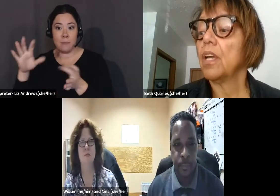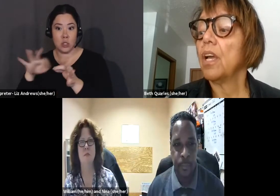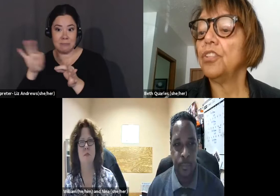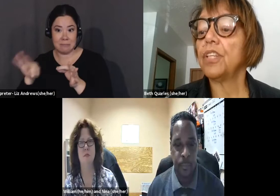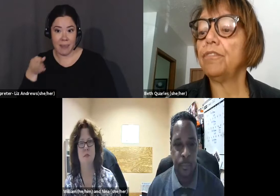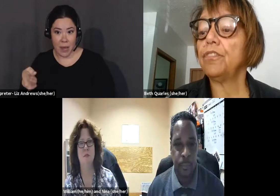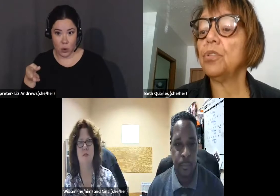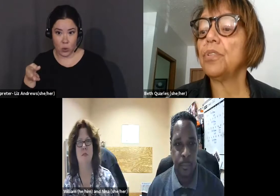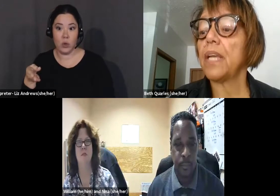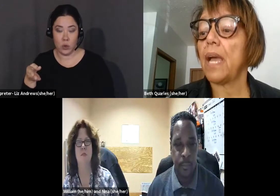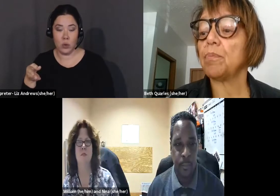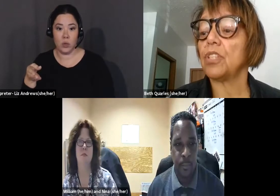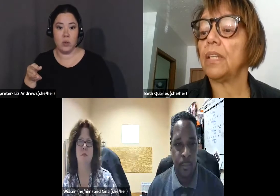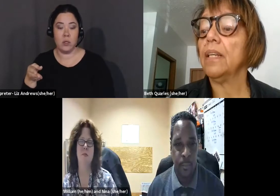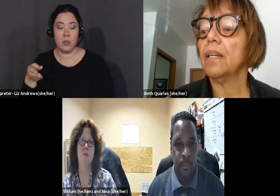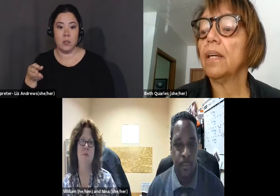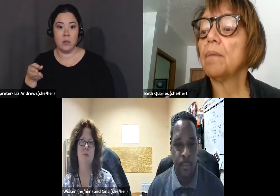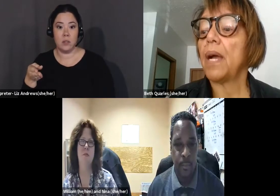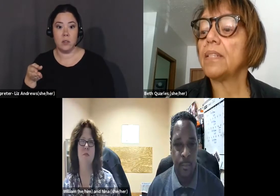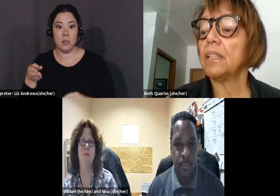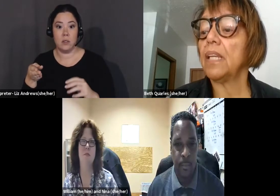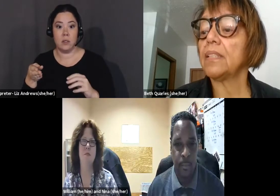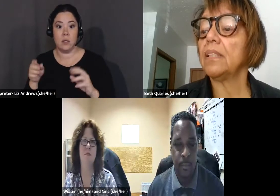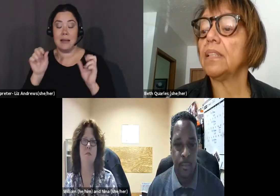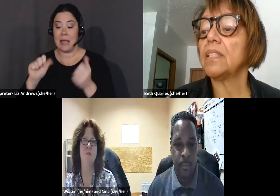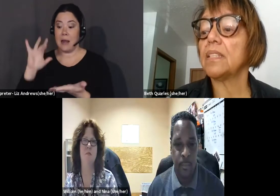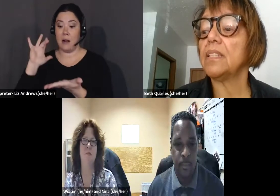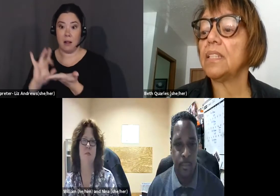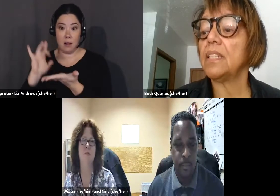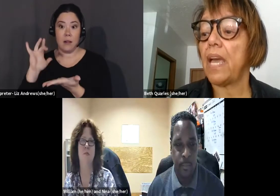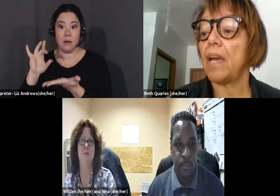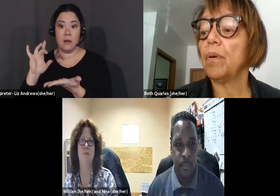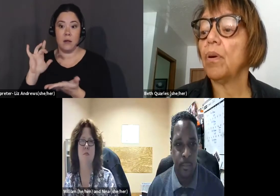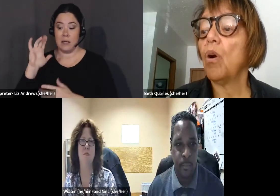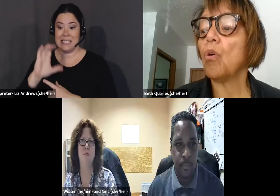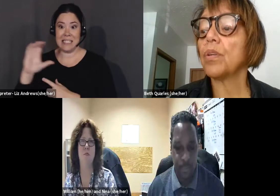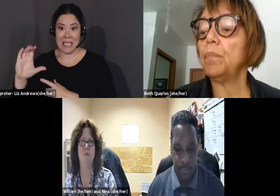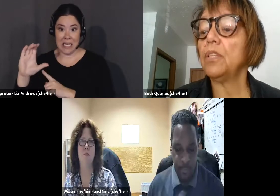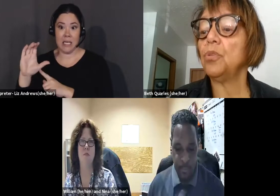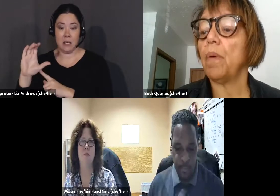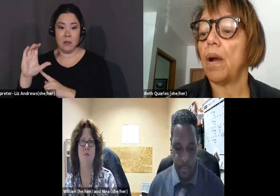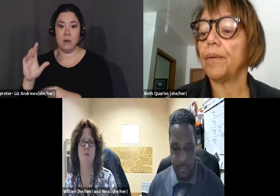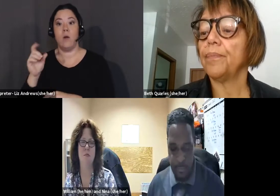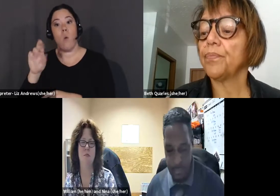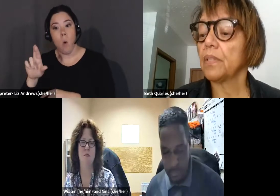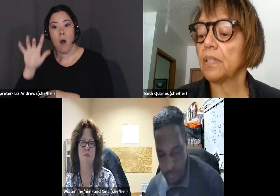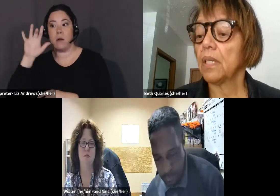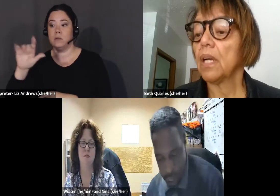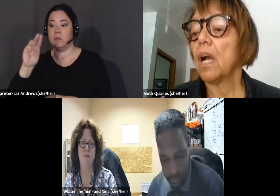session. You can view the captioning by selecting the CC tab or the menu bar.